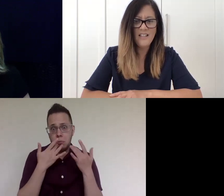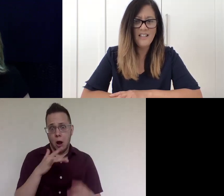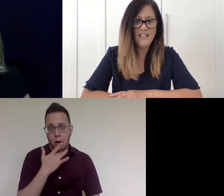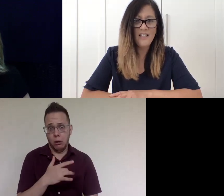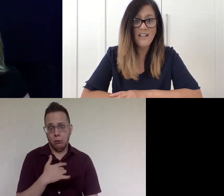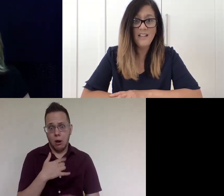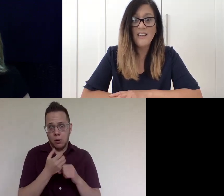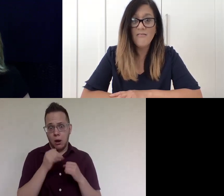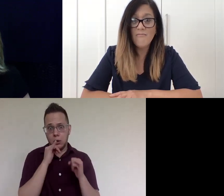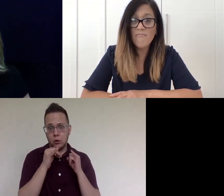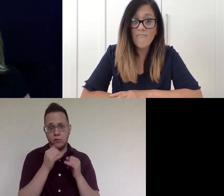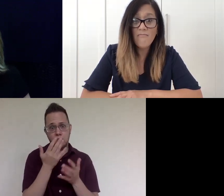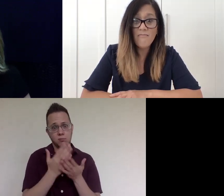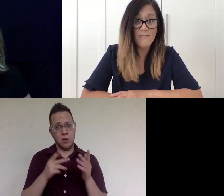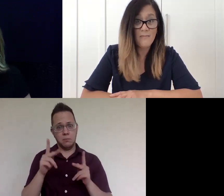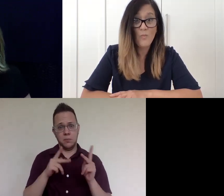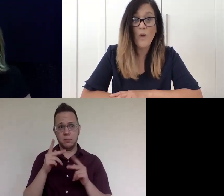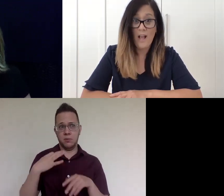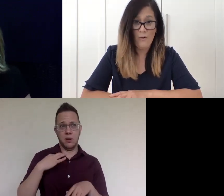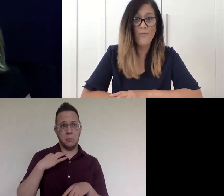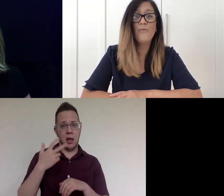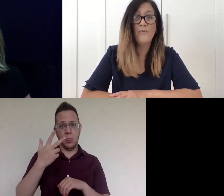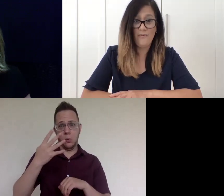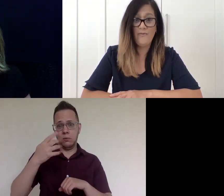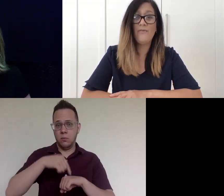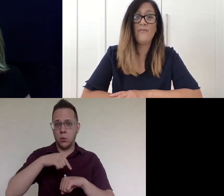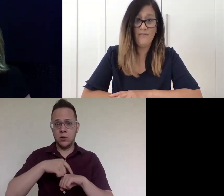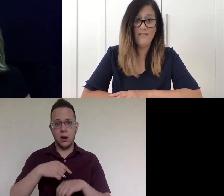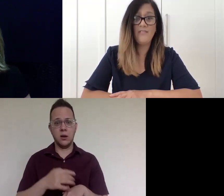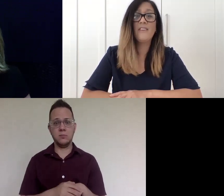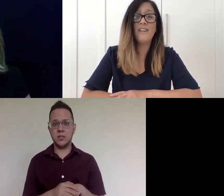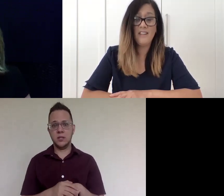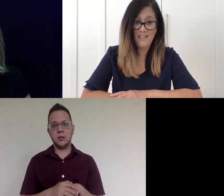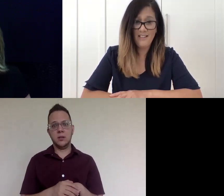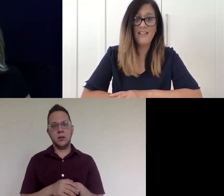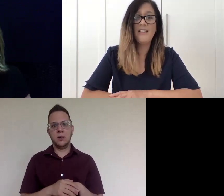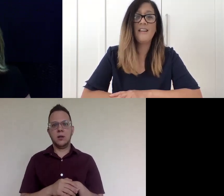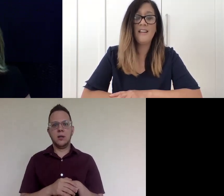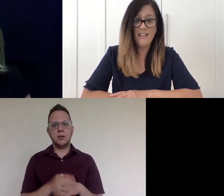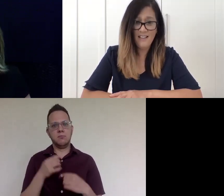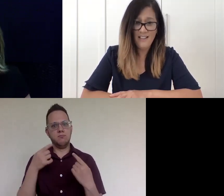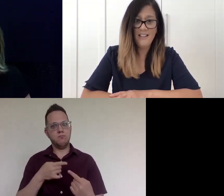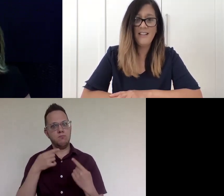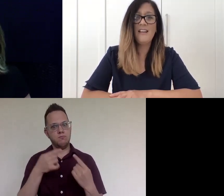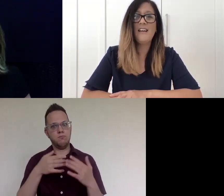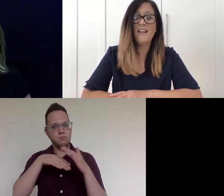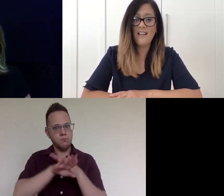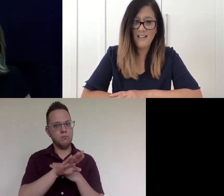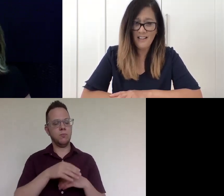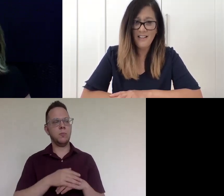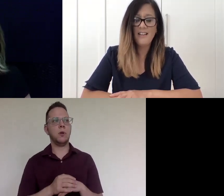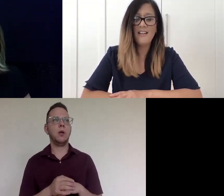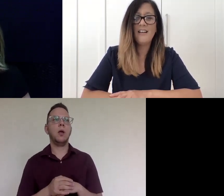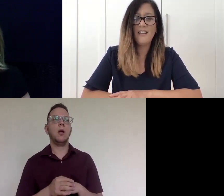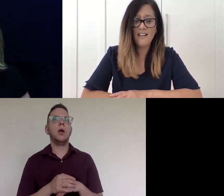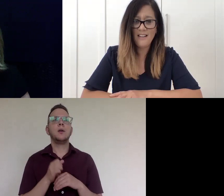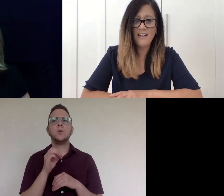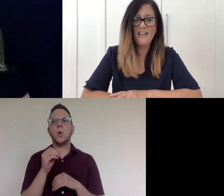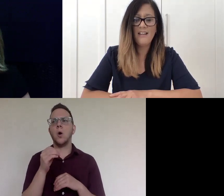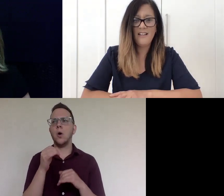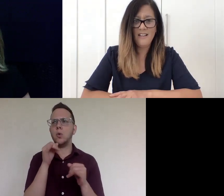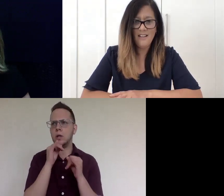one of the schools I actually did interview at, and I thought, why don't I apply to 3 or 4 colleges at the same time, see what